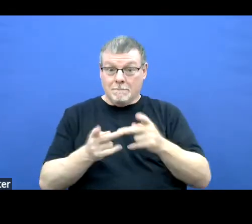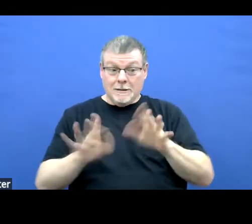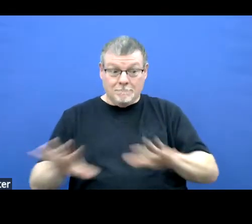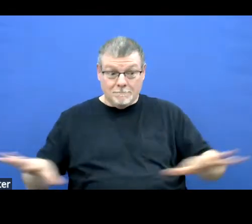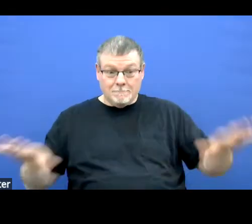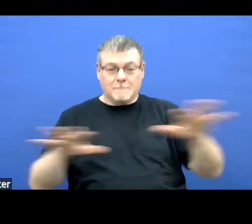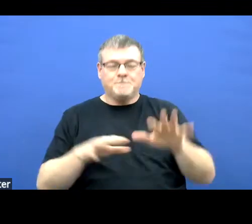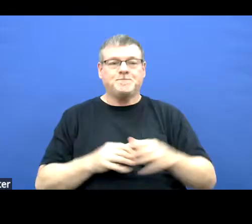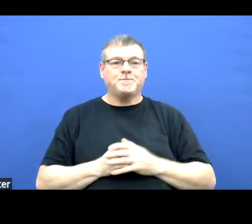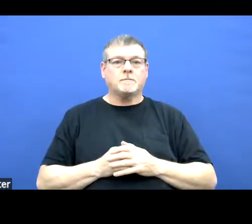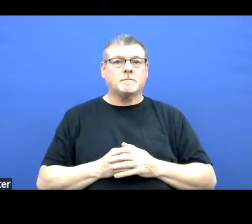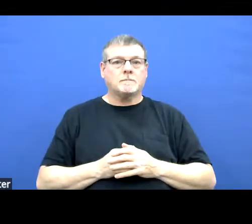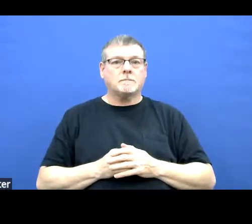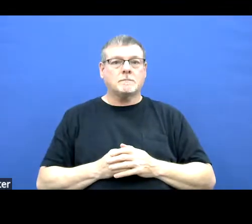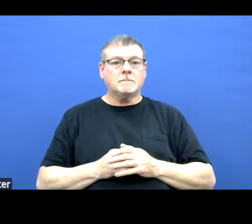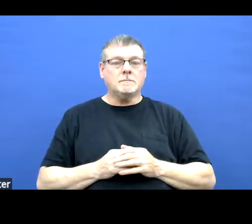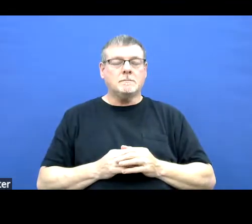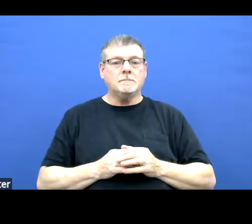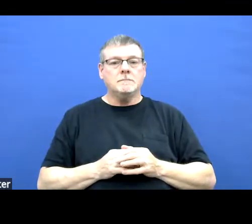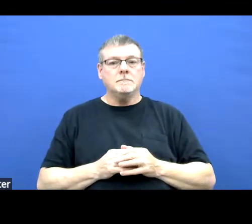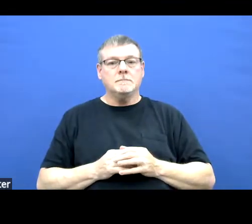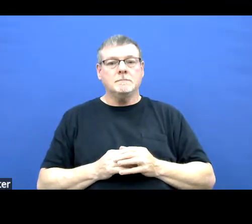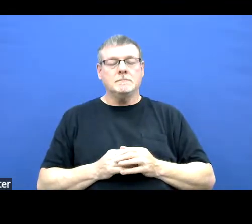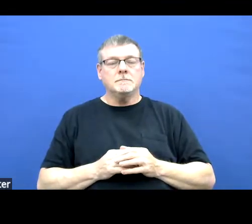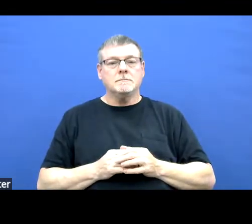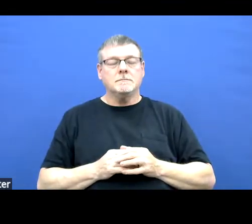that, whether it's